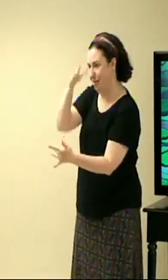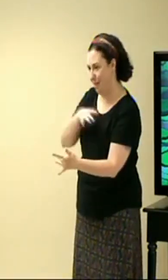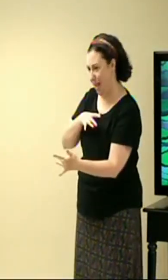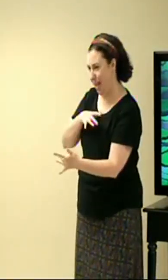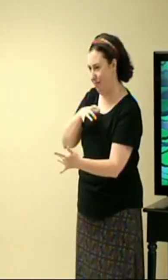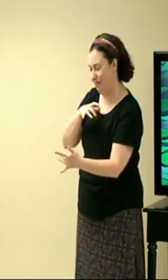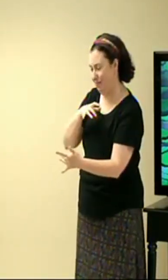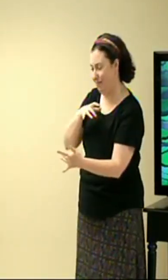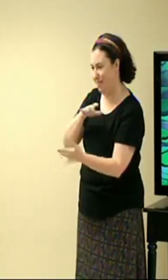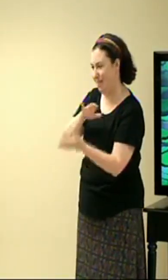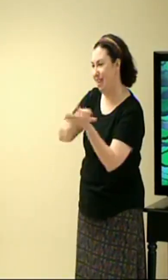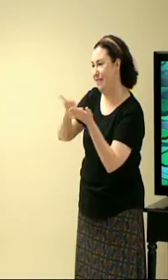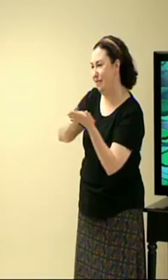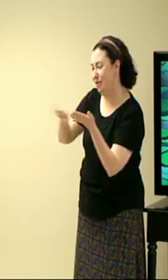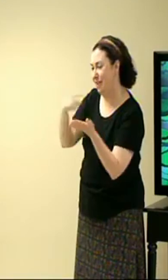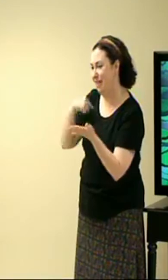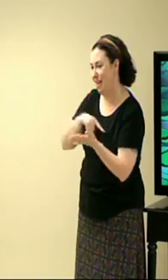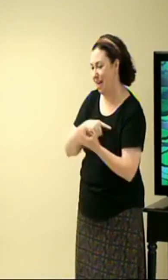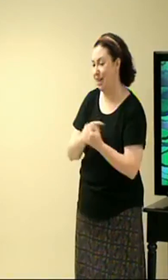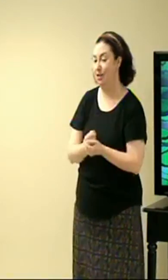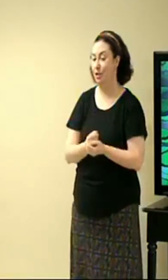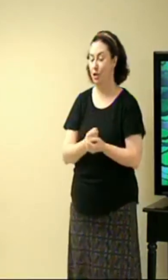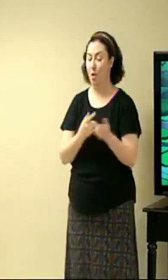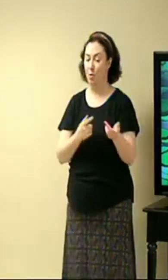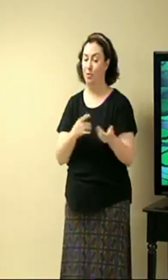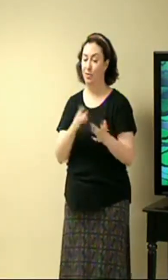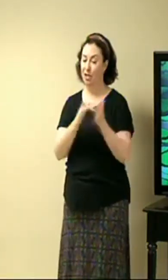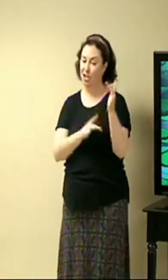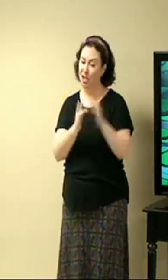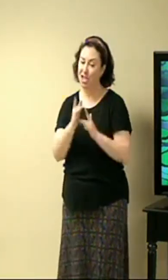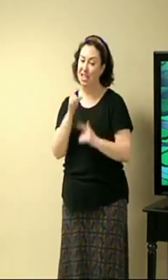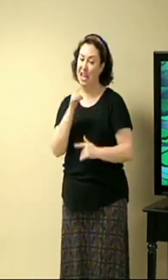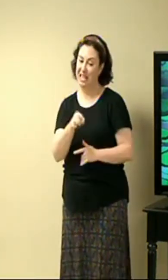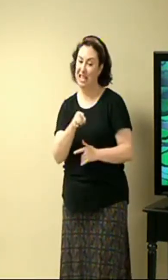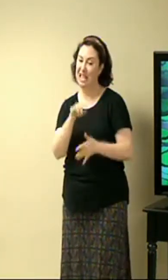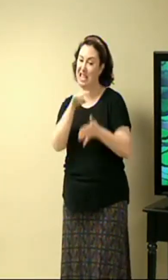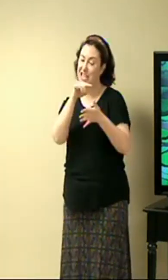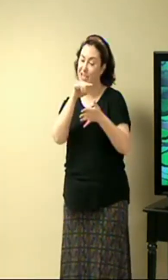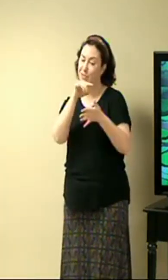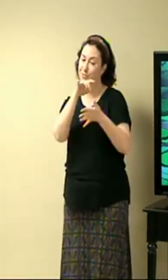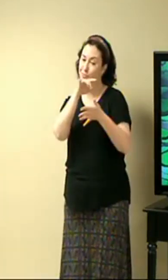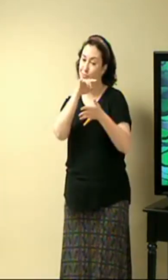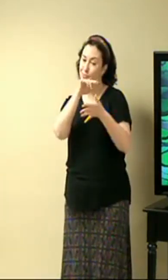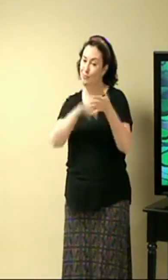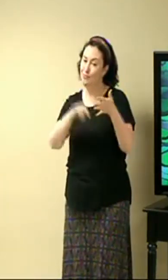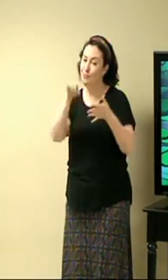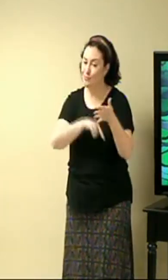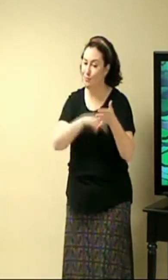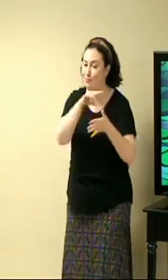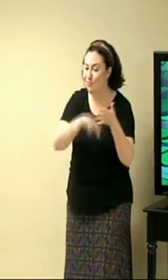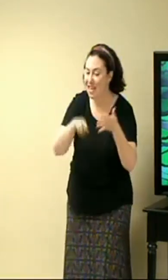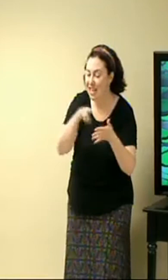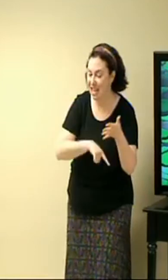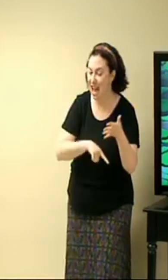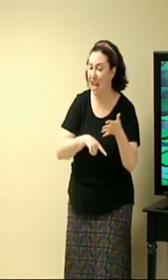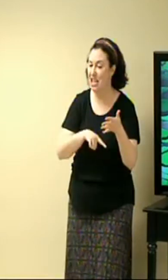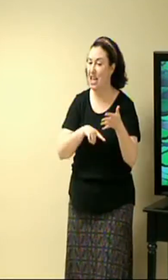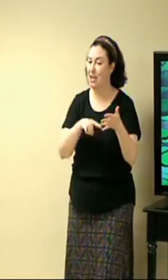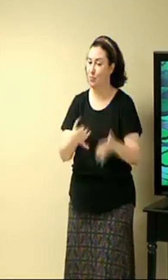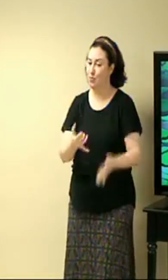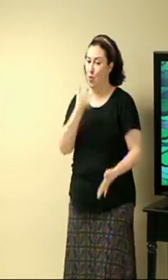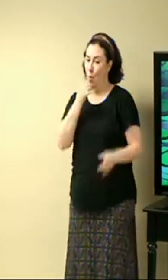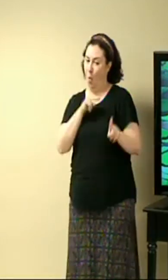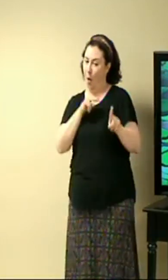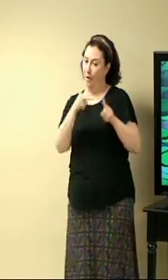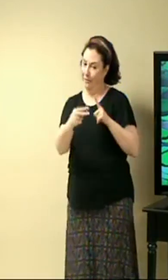is criticizing here is cold religion. It's coming to church on Sunday simply to go through the motions, but you get home and you yell